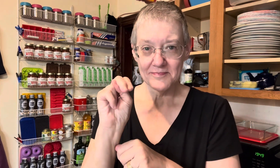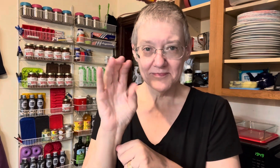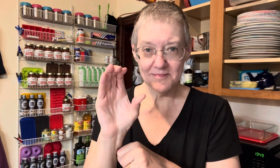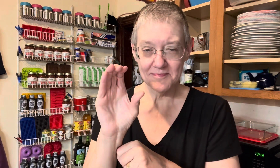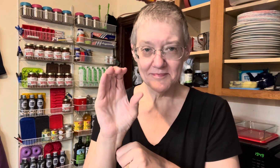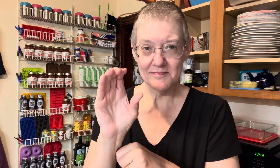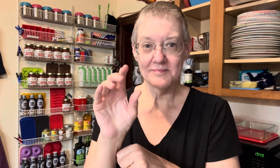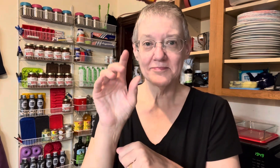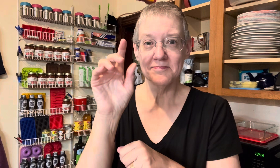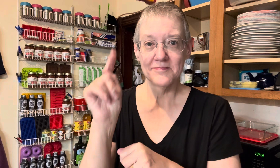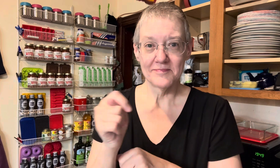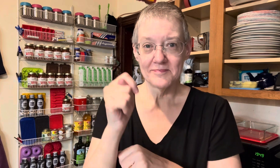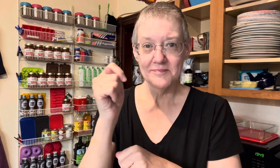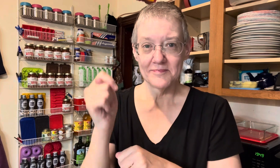grams of net carbs per ounce.